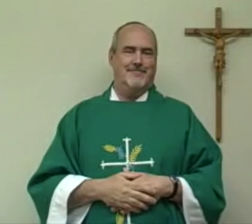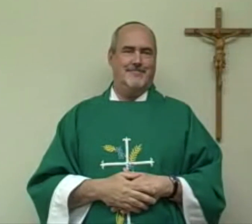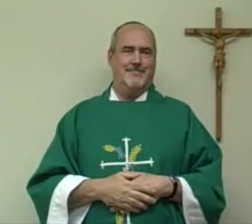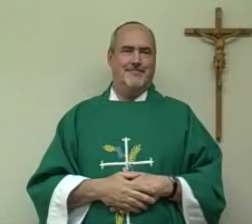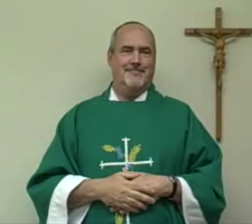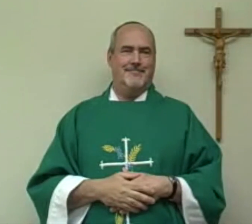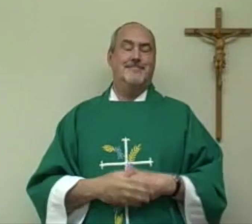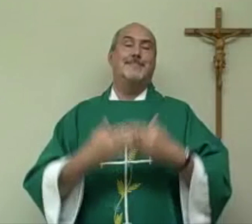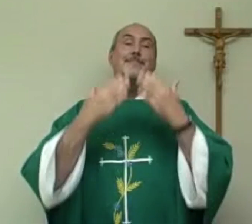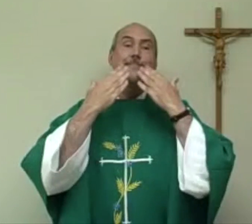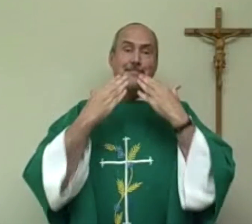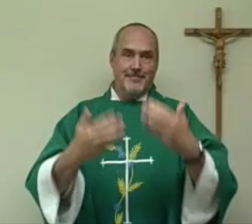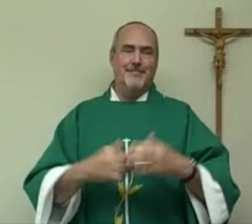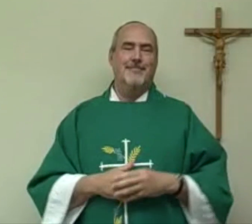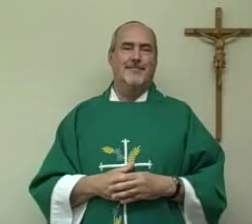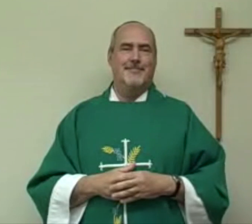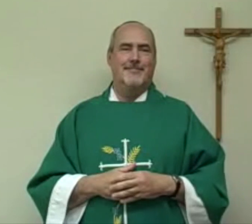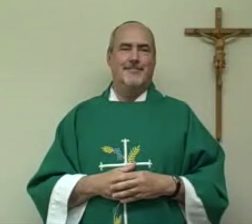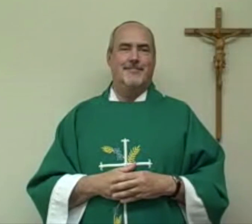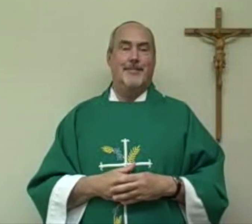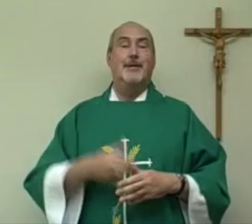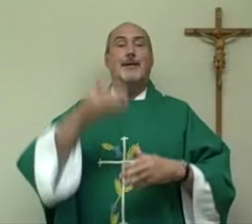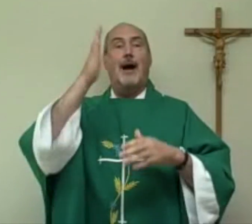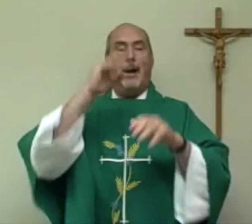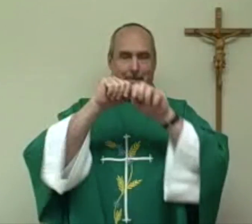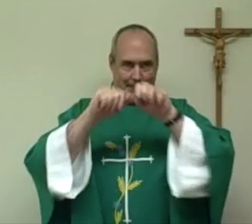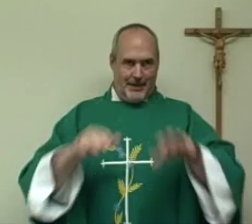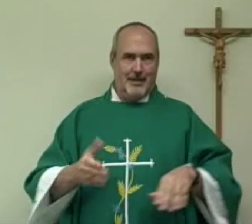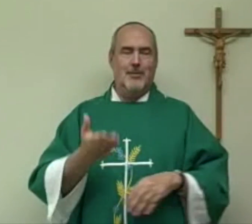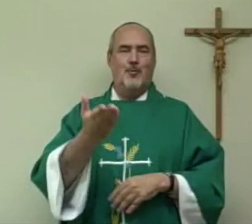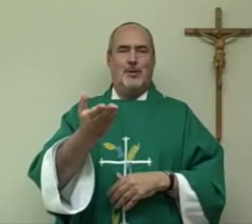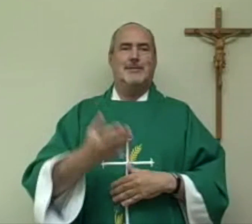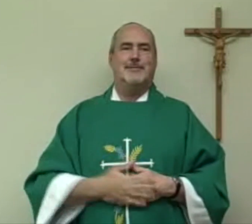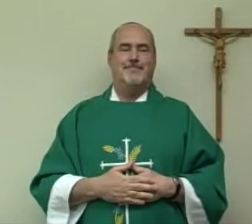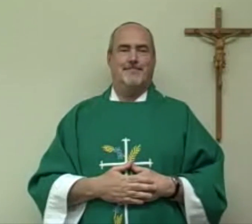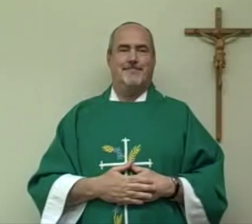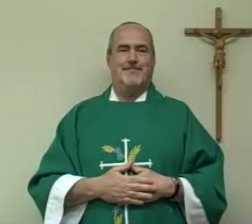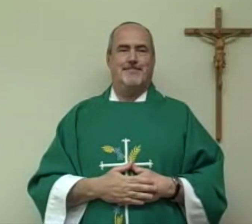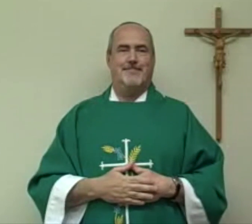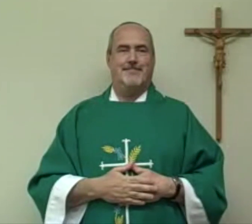inspire us to be brave about our faith. Thank you, and God bless you.